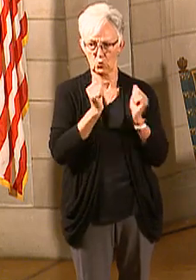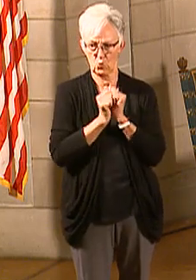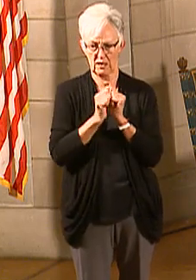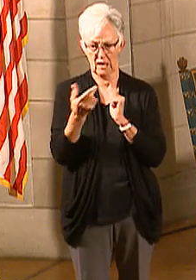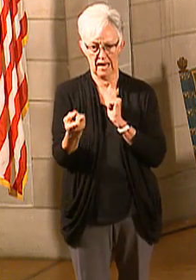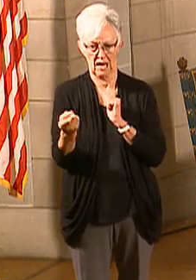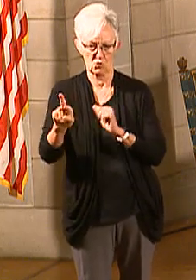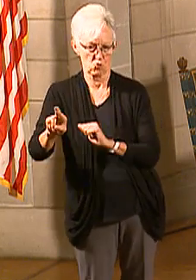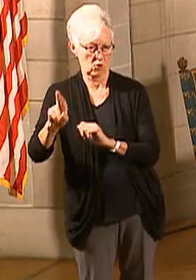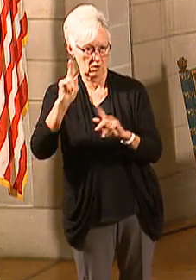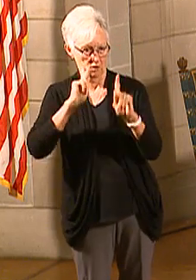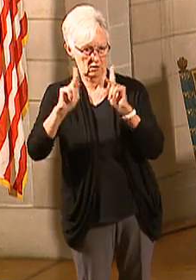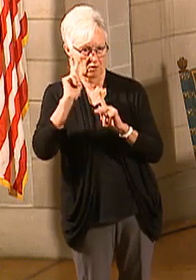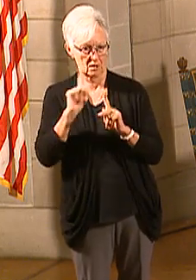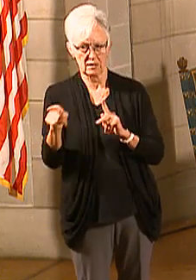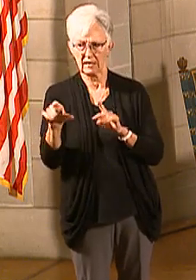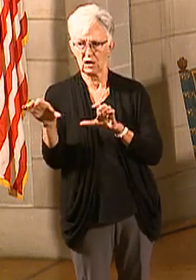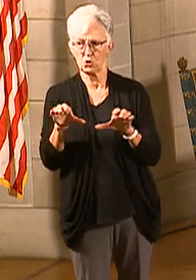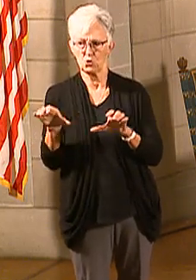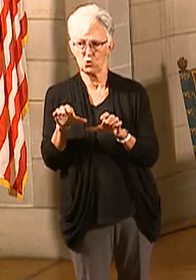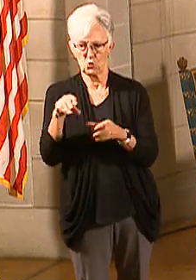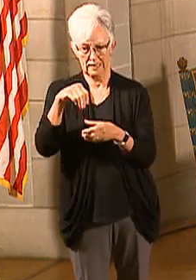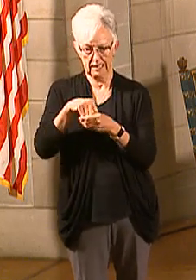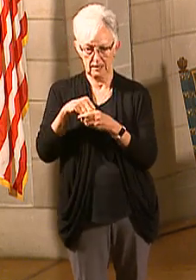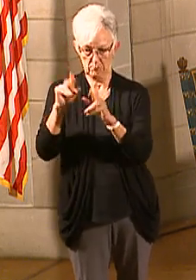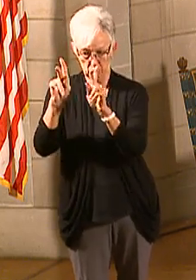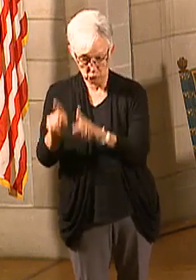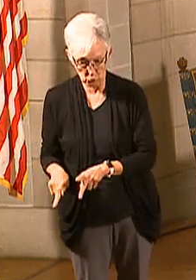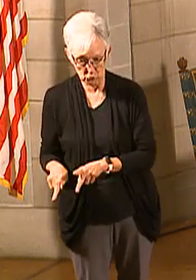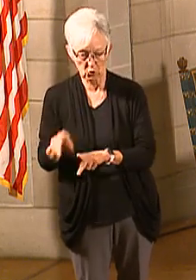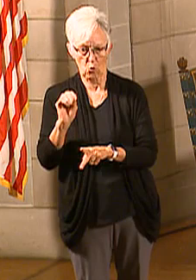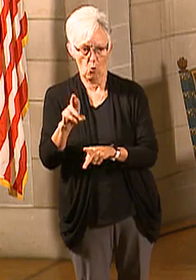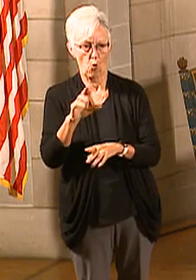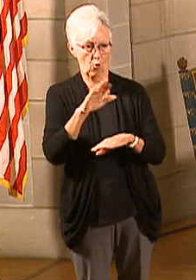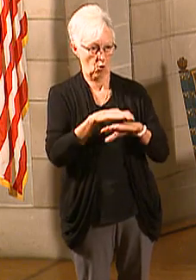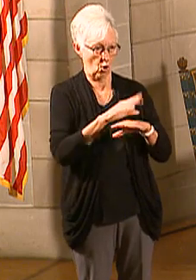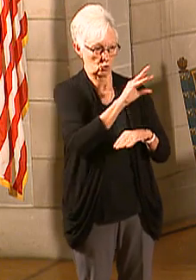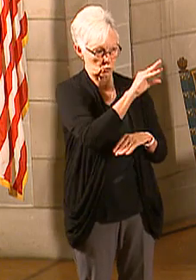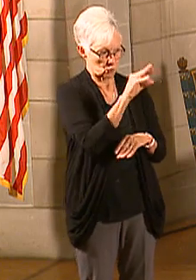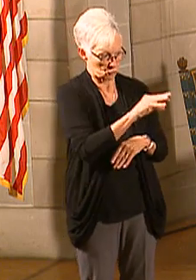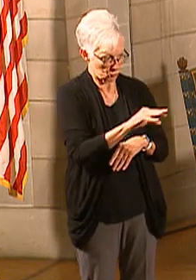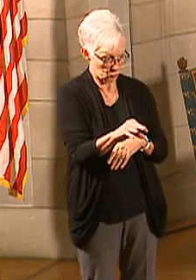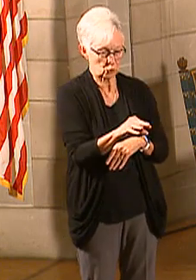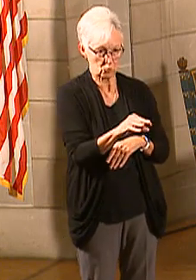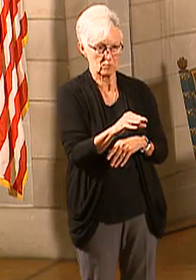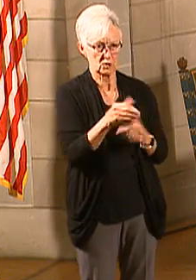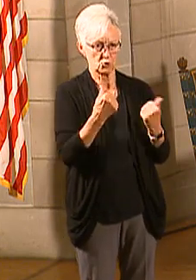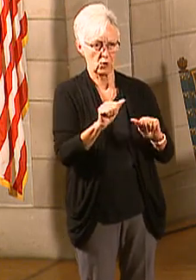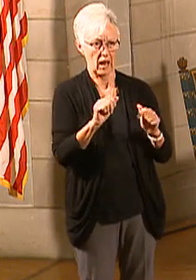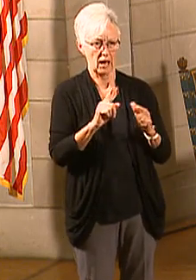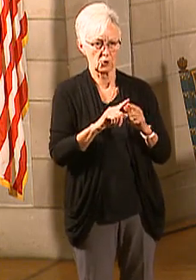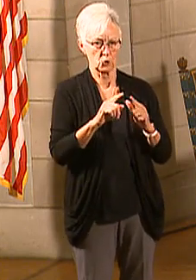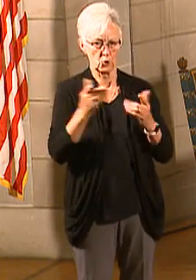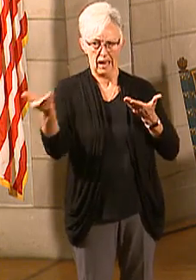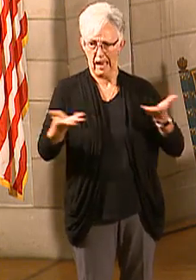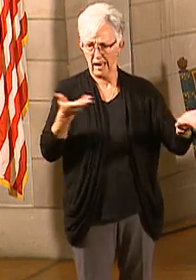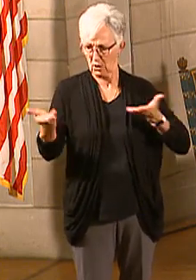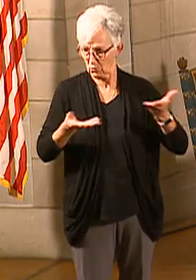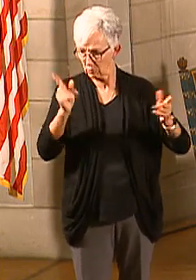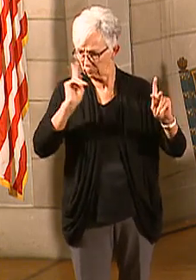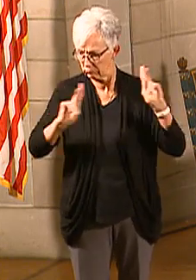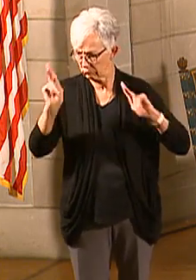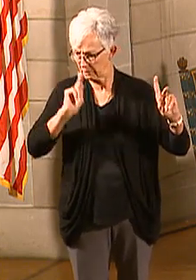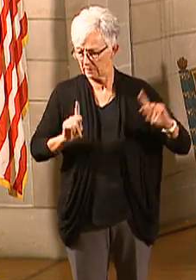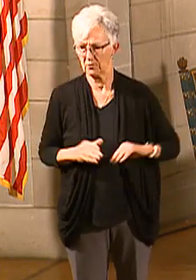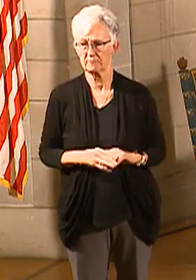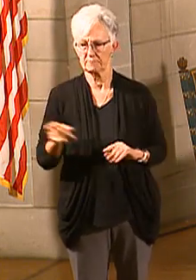continually host in-person and virtual hiring events, which allow for interviews and job offers to happen on the spot. It's nothing like going